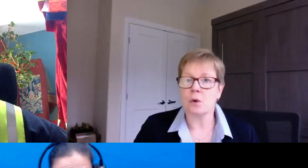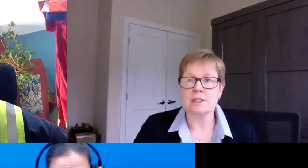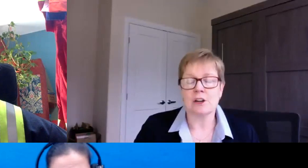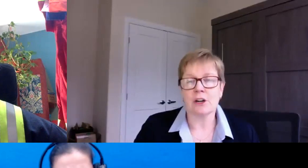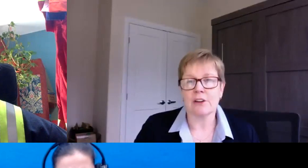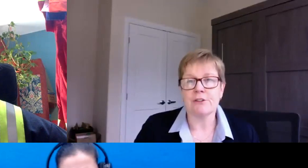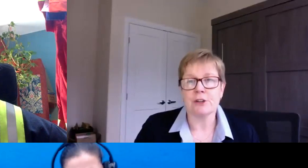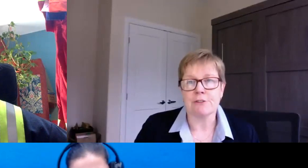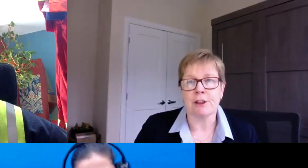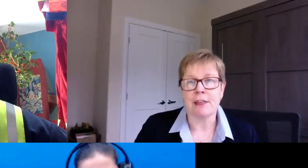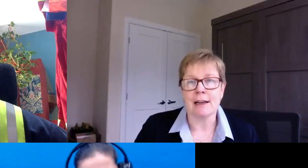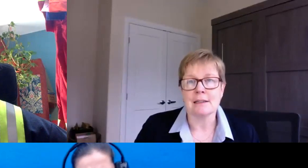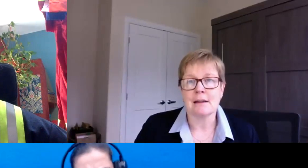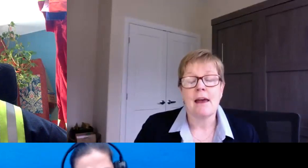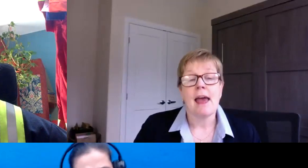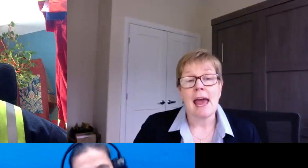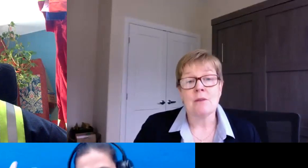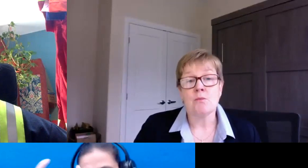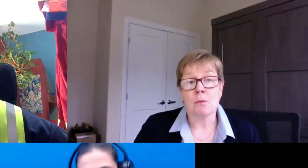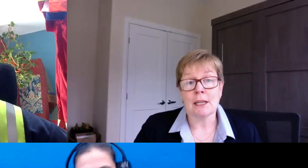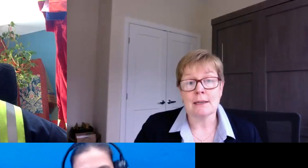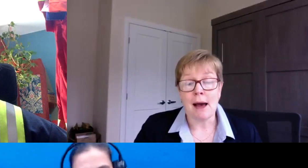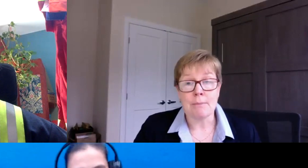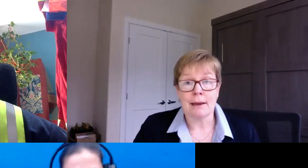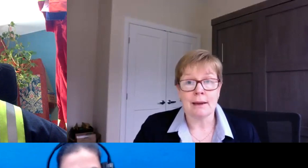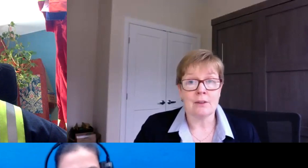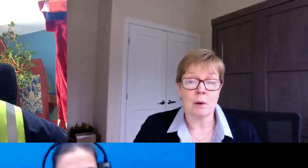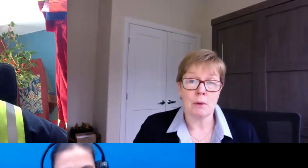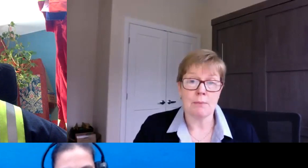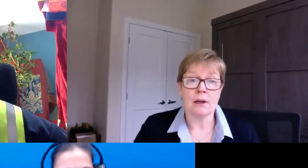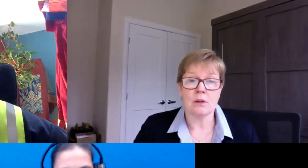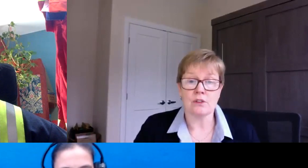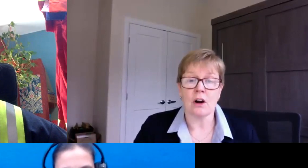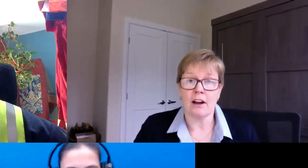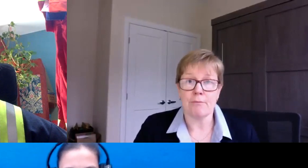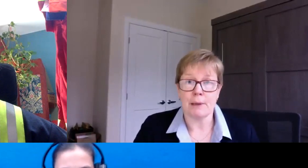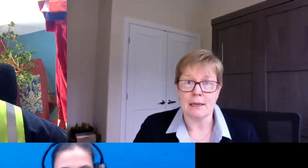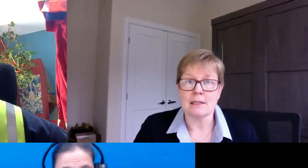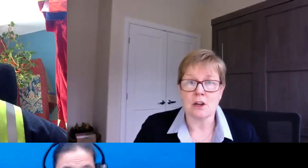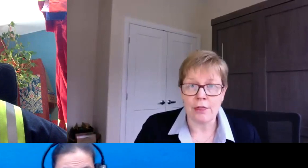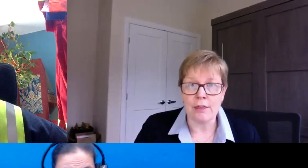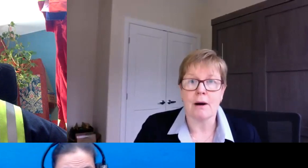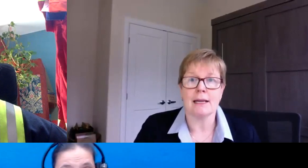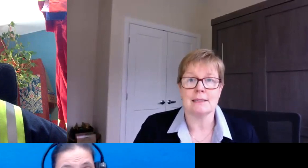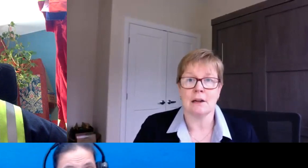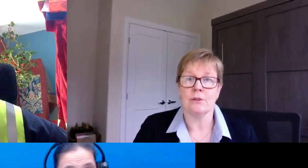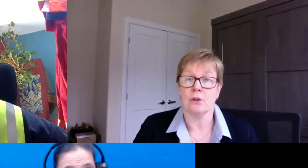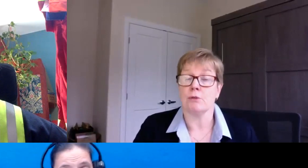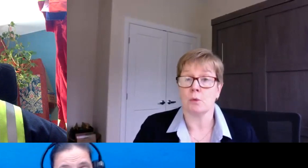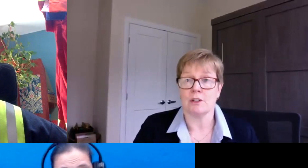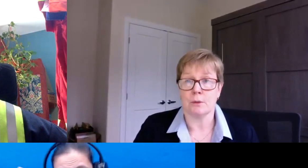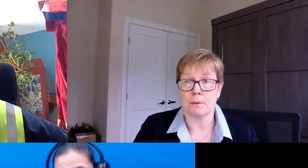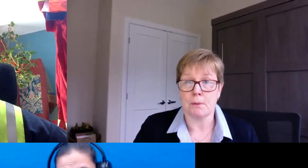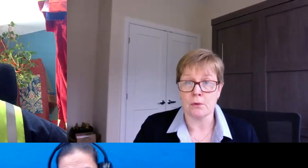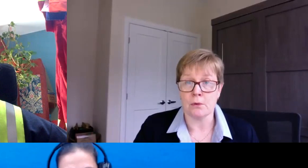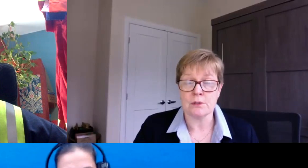there's scores that are given for different things. And then what will end up happening is when we put out those RFPs on the buy and sell, those